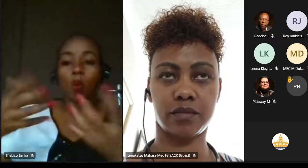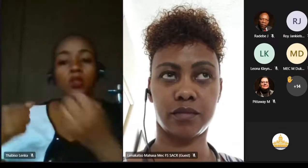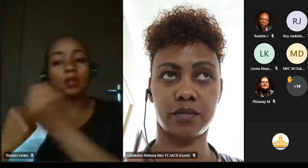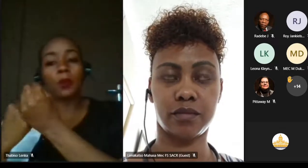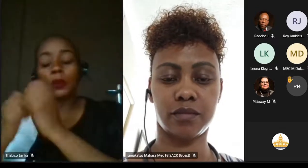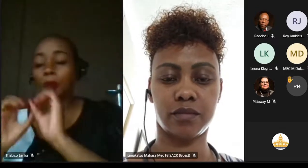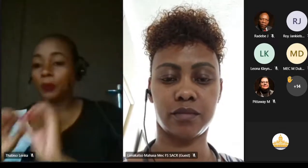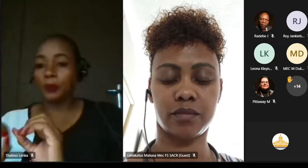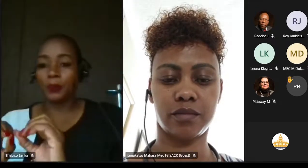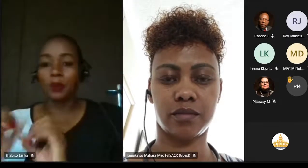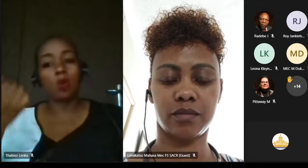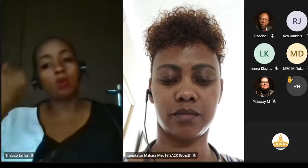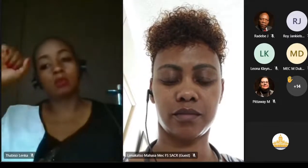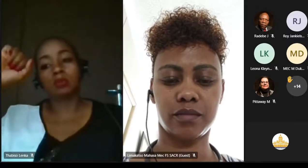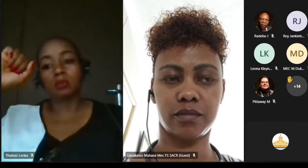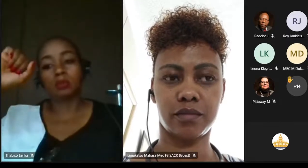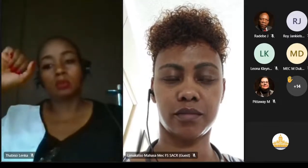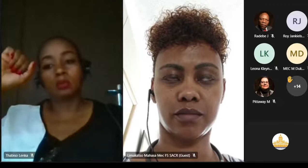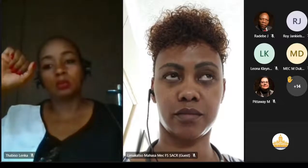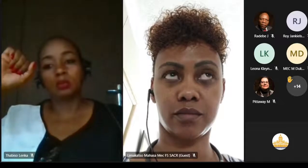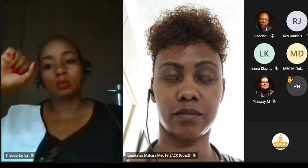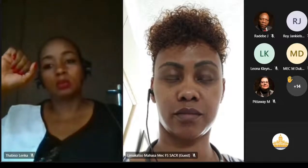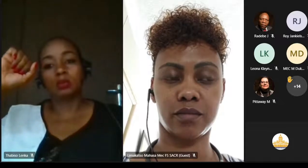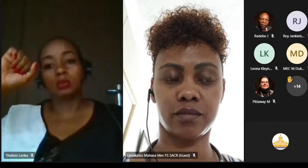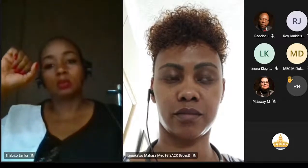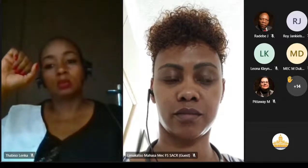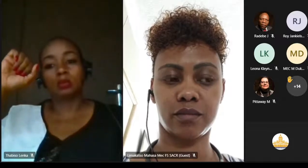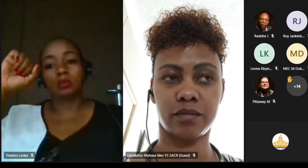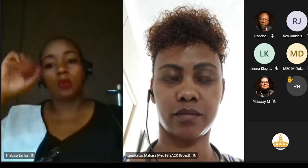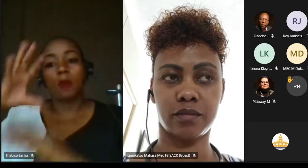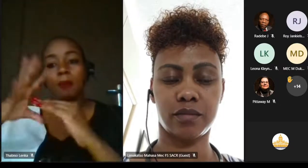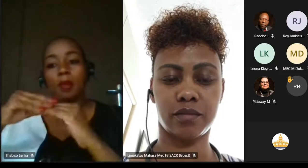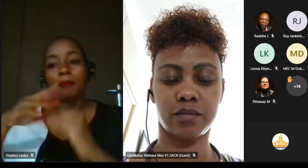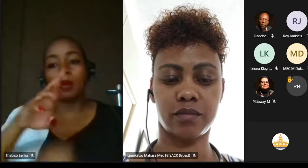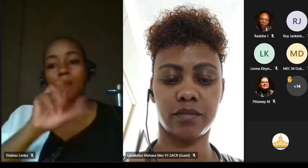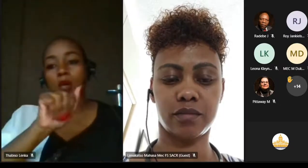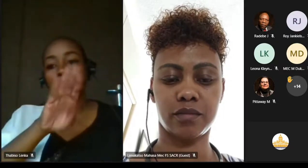support of the name of Honorable Khadebe.